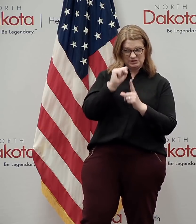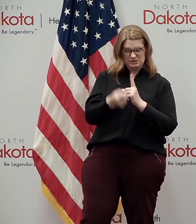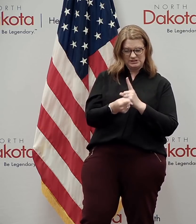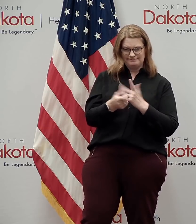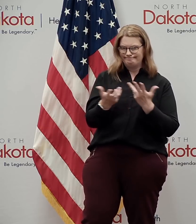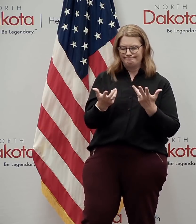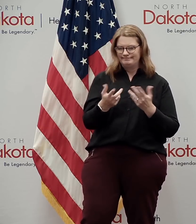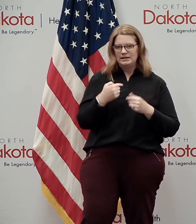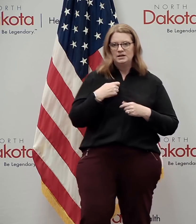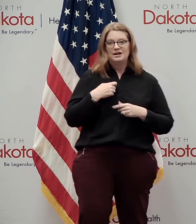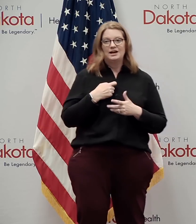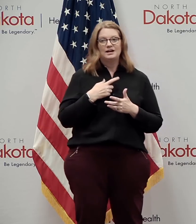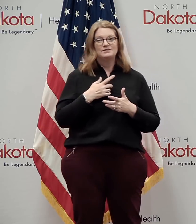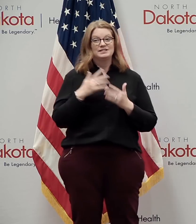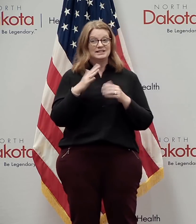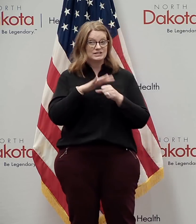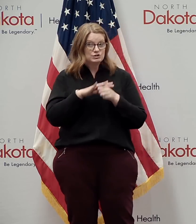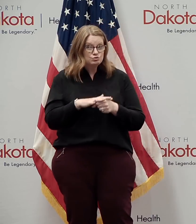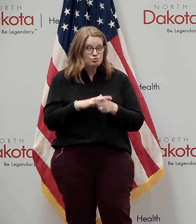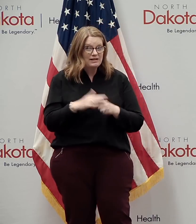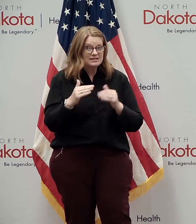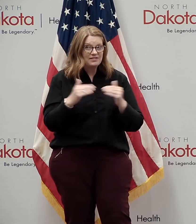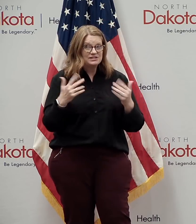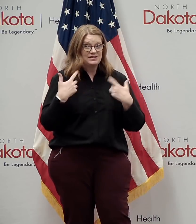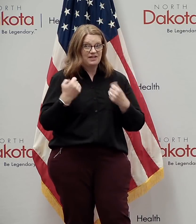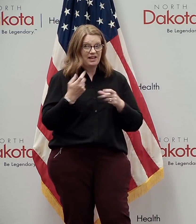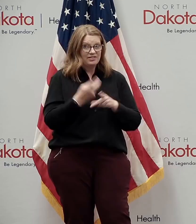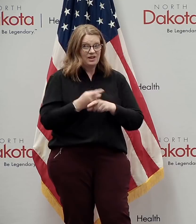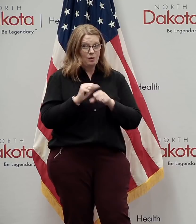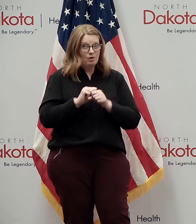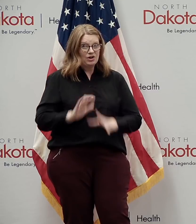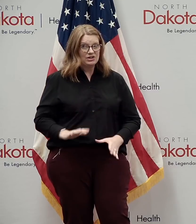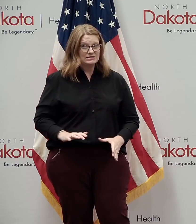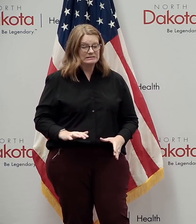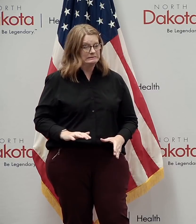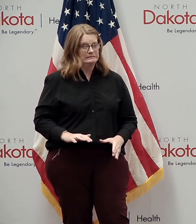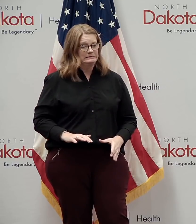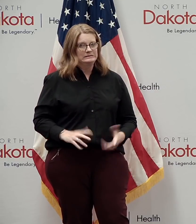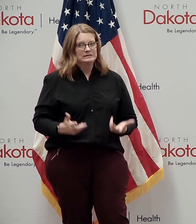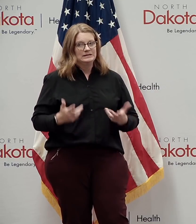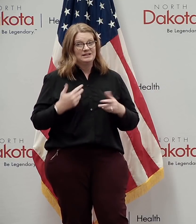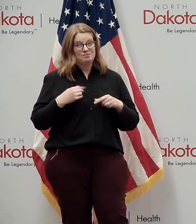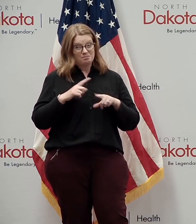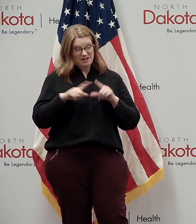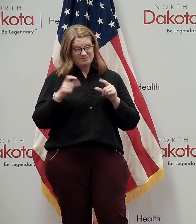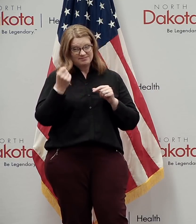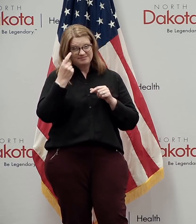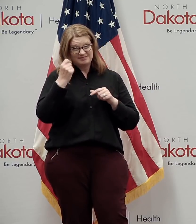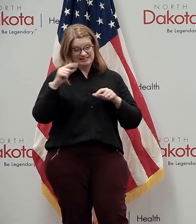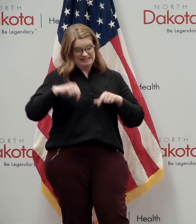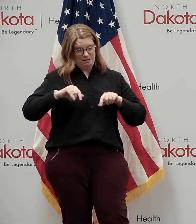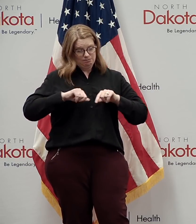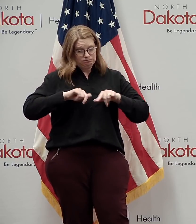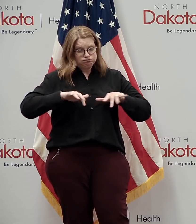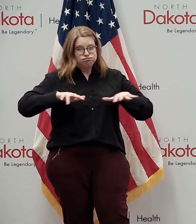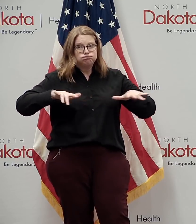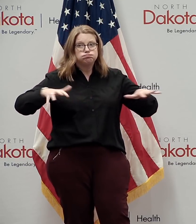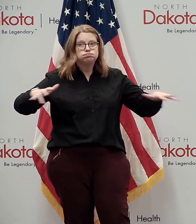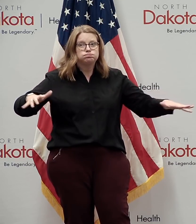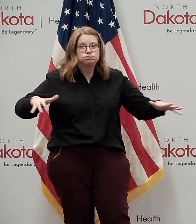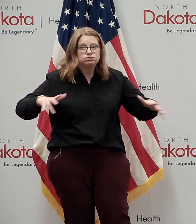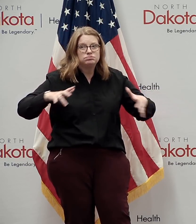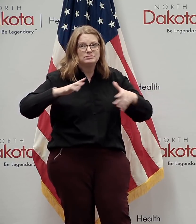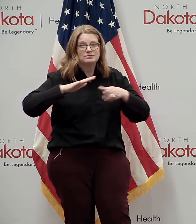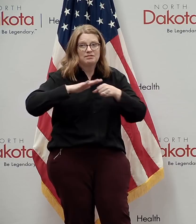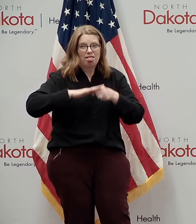levels of healthcare workers. We do know that when you're in a pandemic and you're on the front lines, there is stress. We do know that we've got a